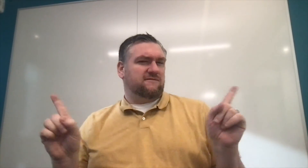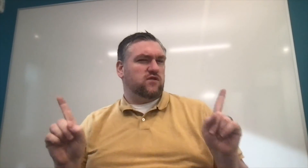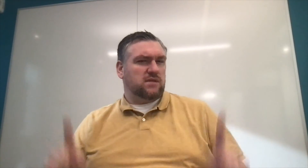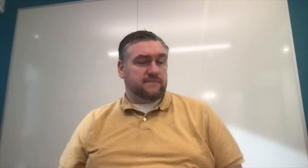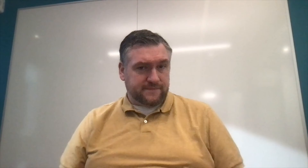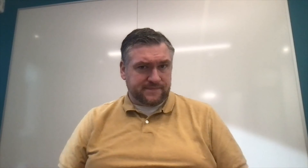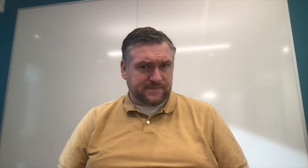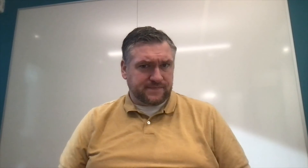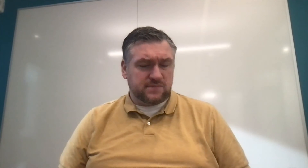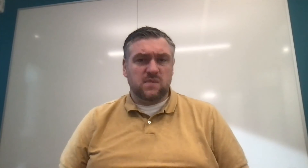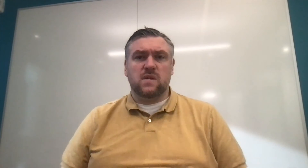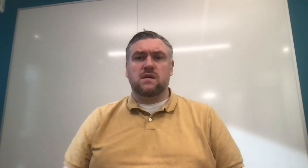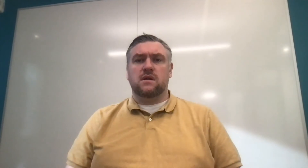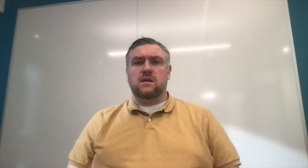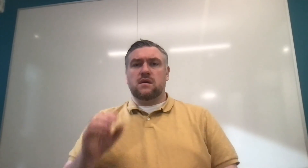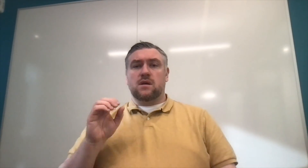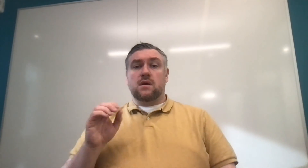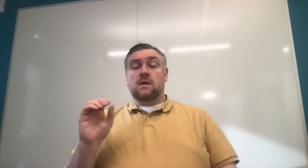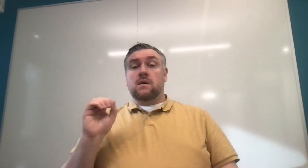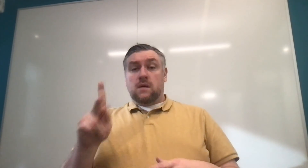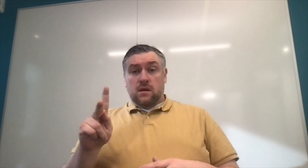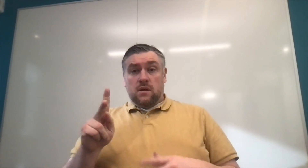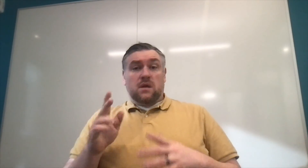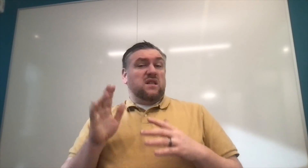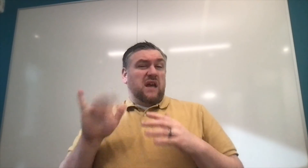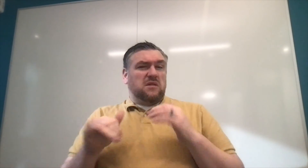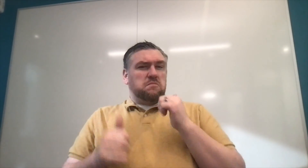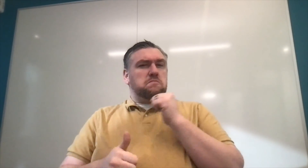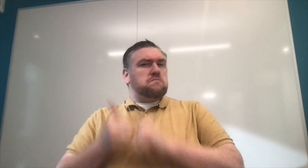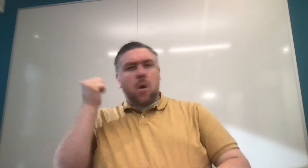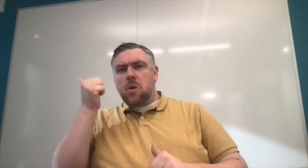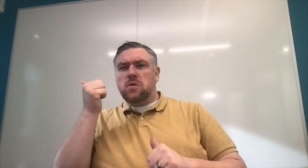we need to do something different for that student.